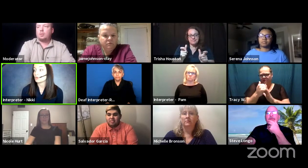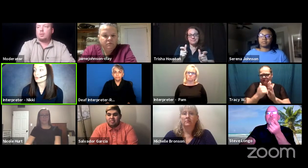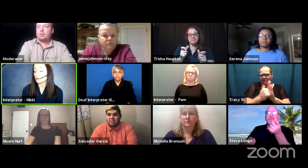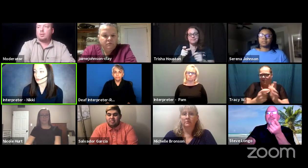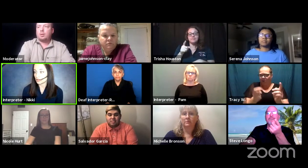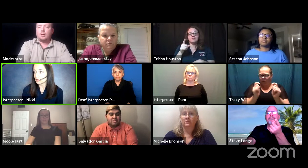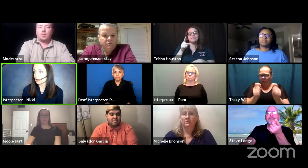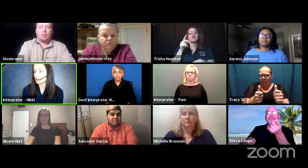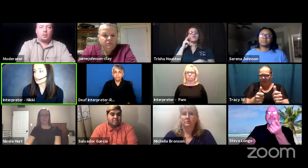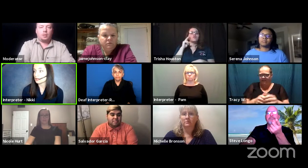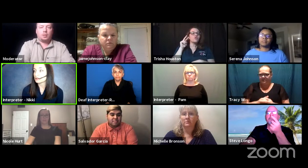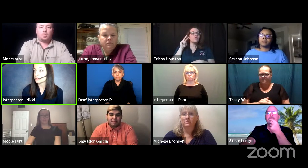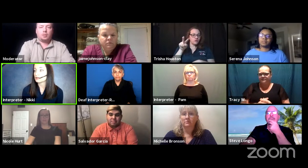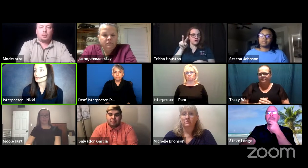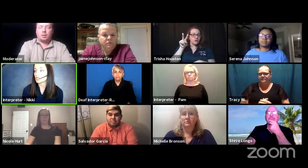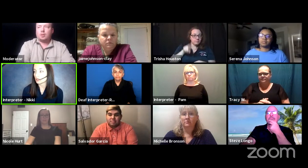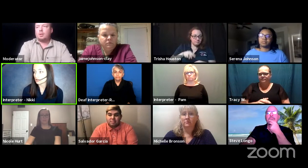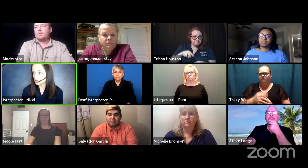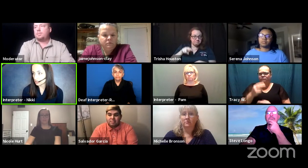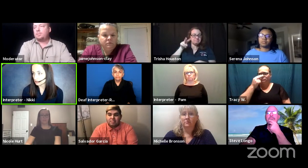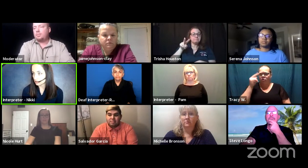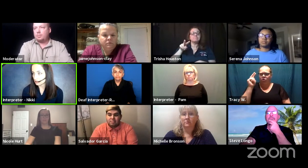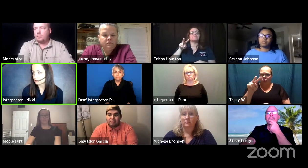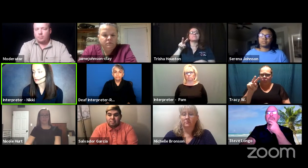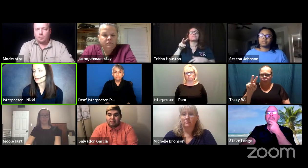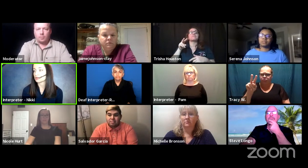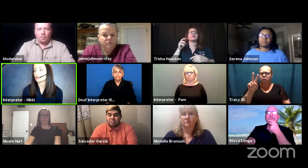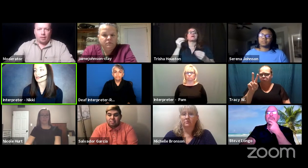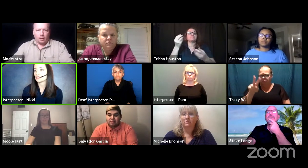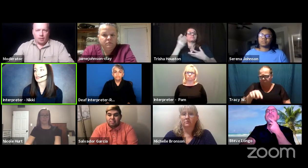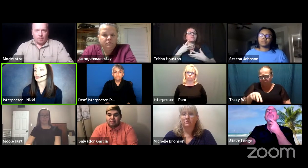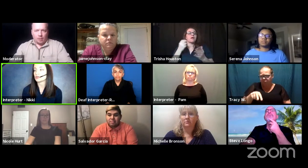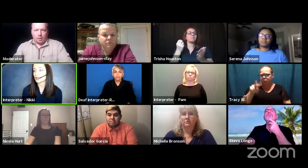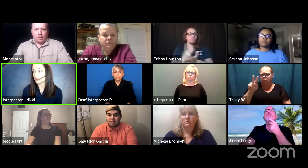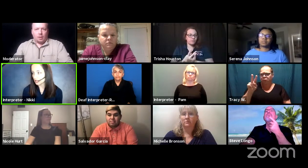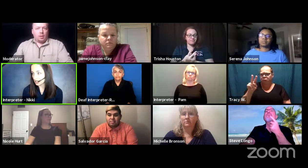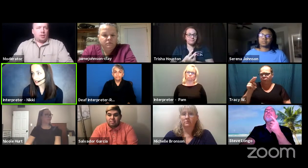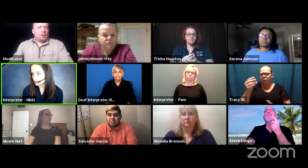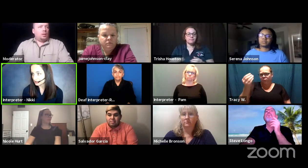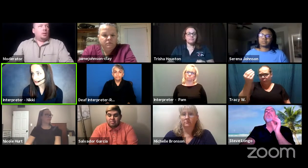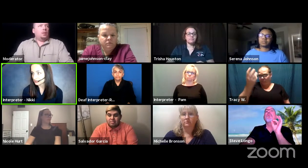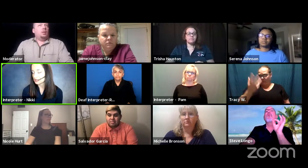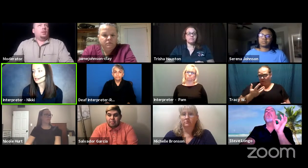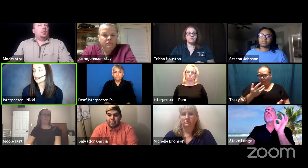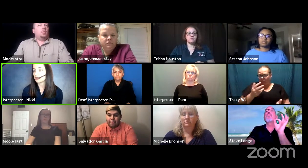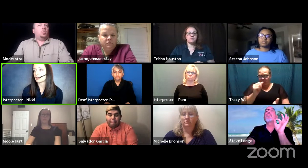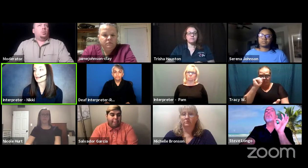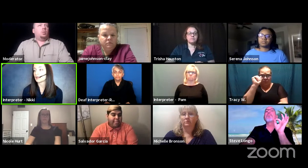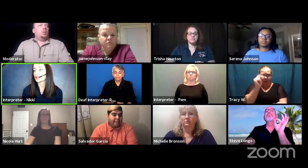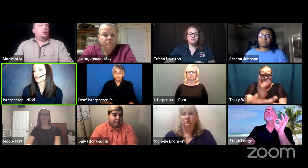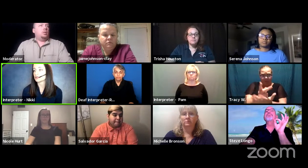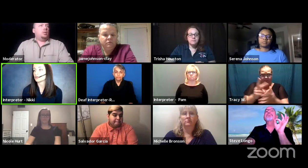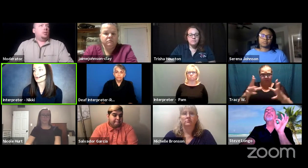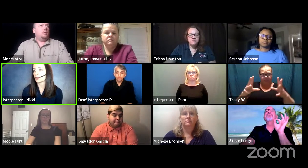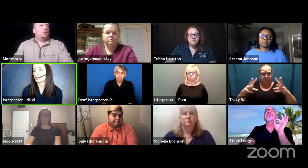We will very quickly share the agenda. We want to encourage you to take a look at it and then let us know if it